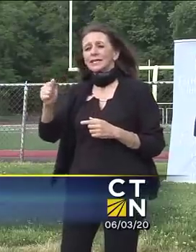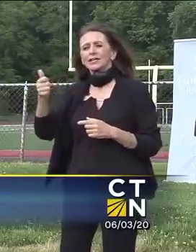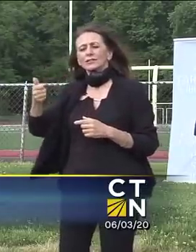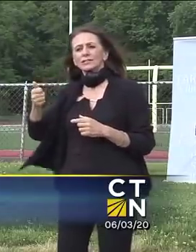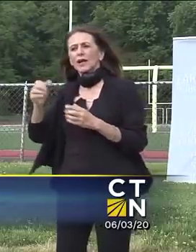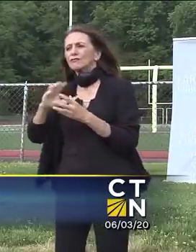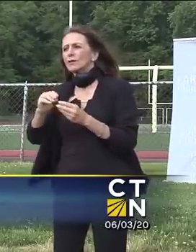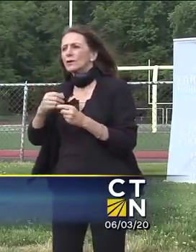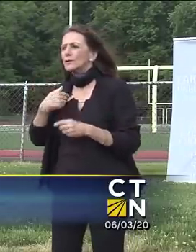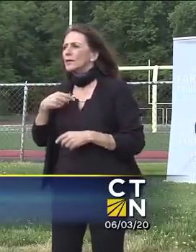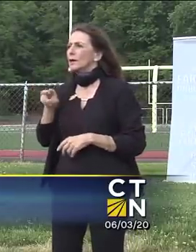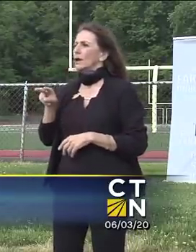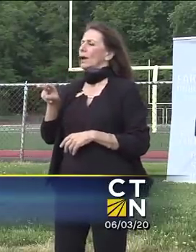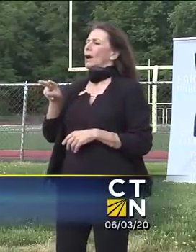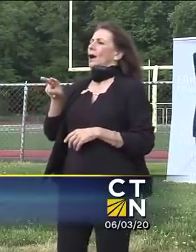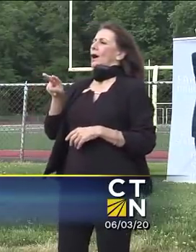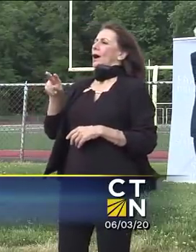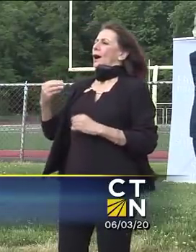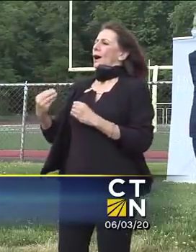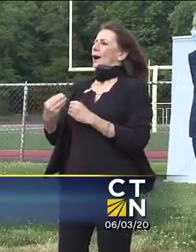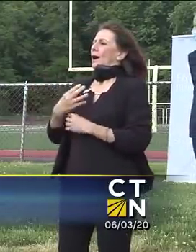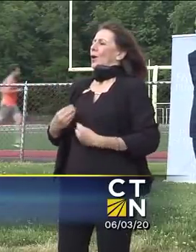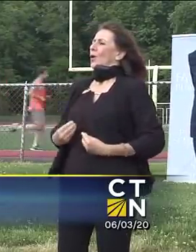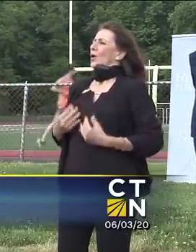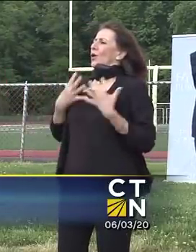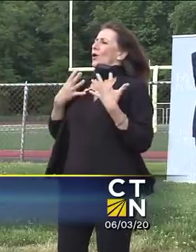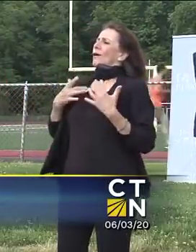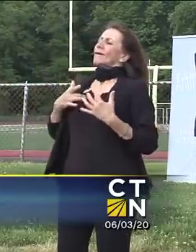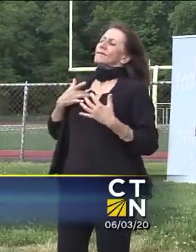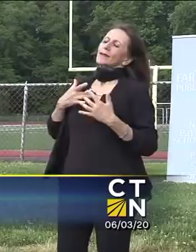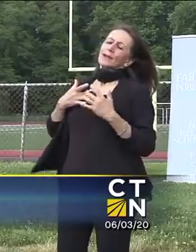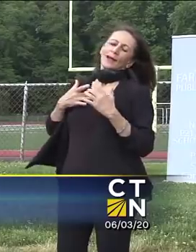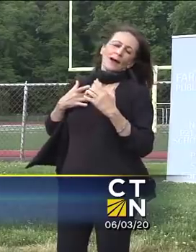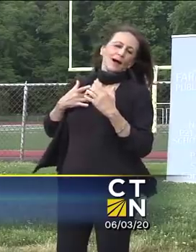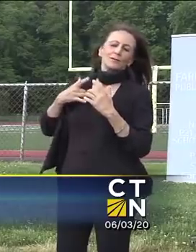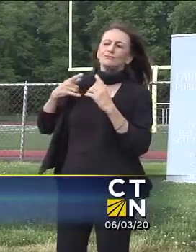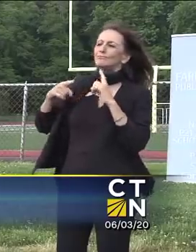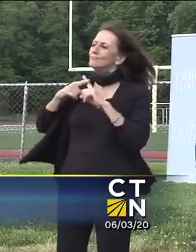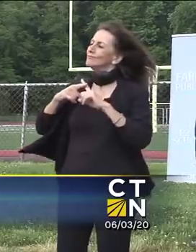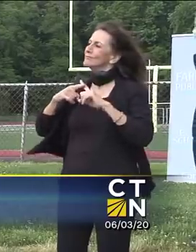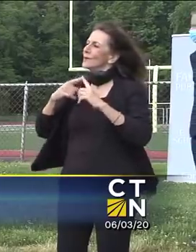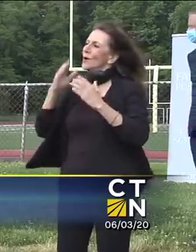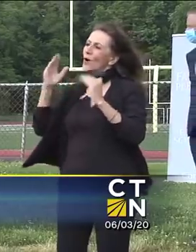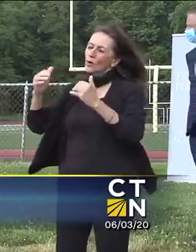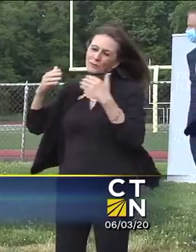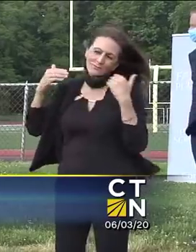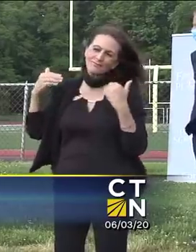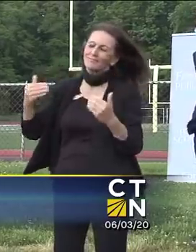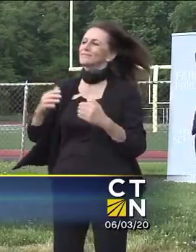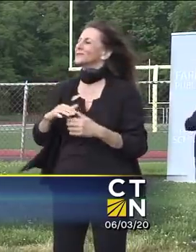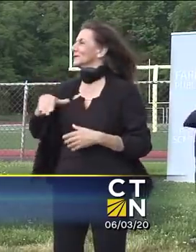feel overwhelming inspiration and hope. So Sia, come on up.